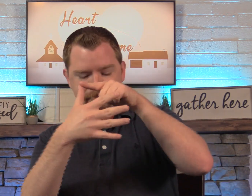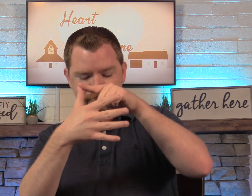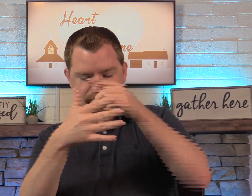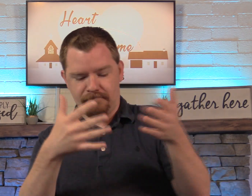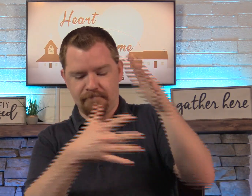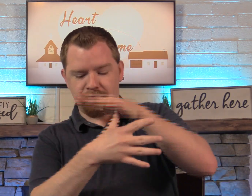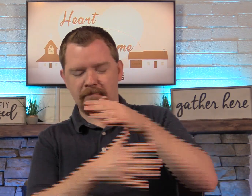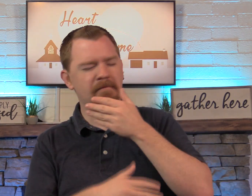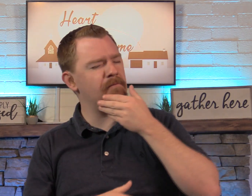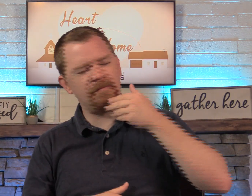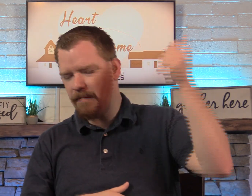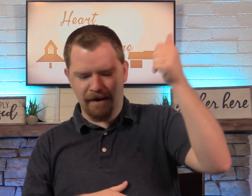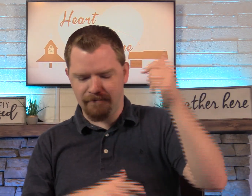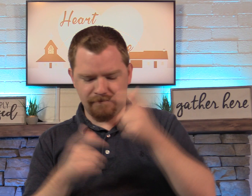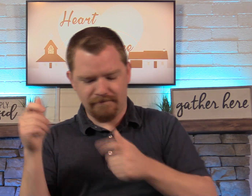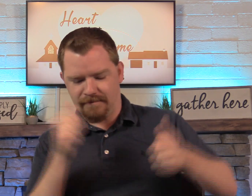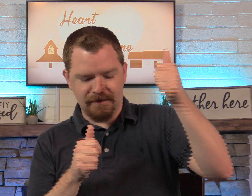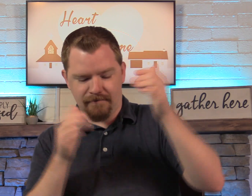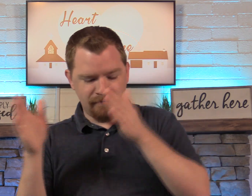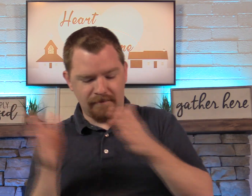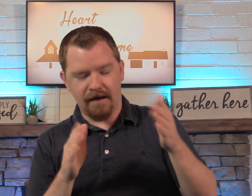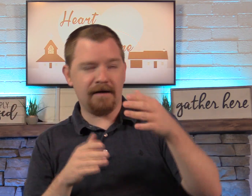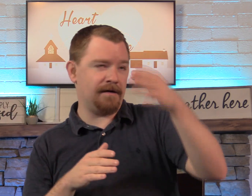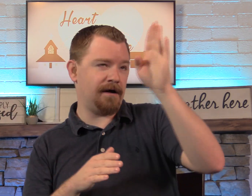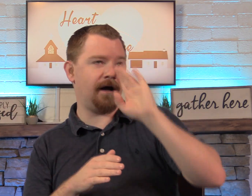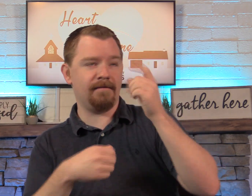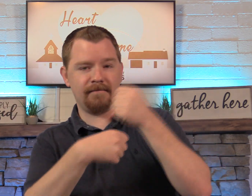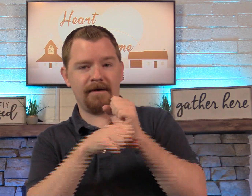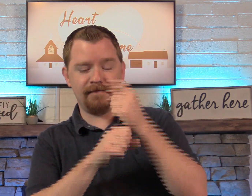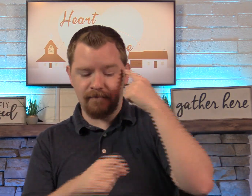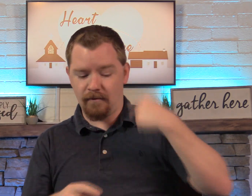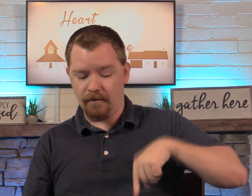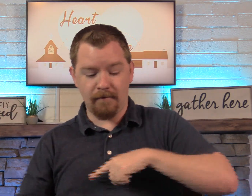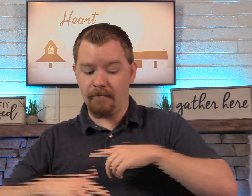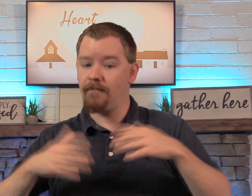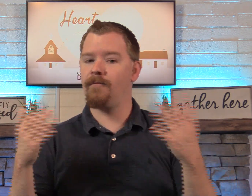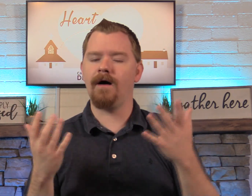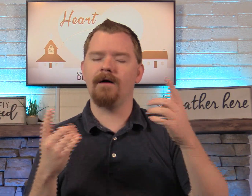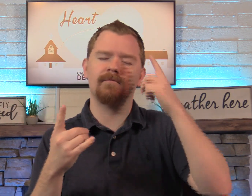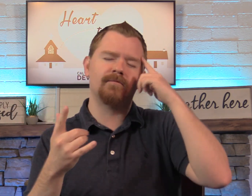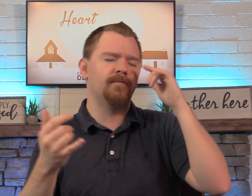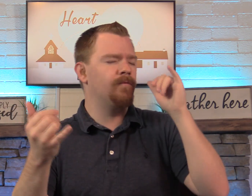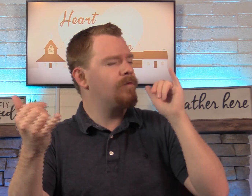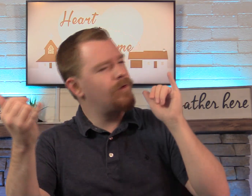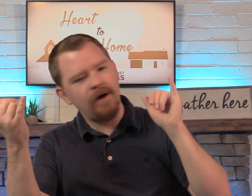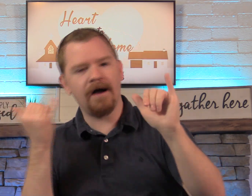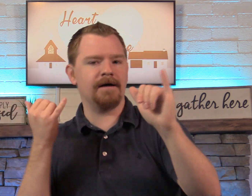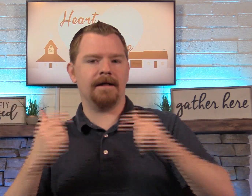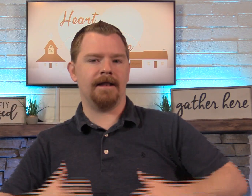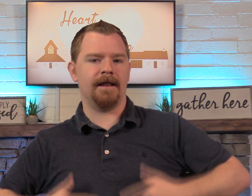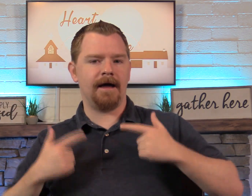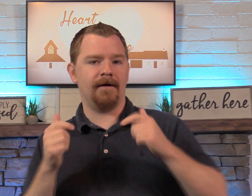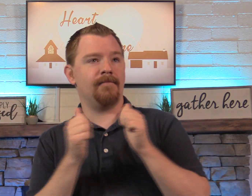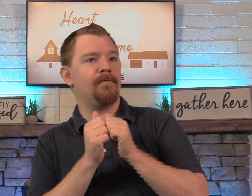They're the best and the biggest plans that God has created for us is what? Eternal